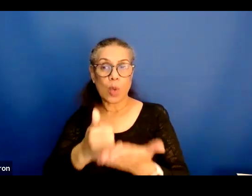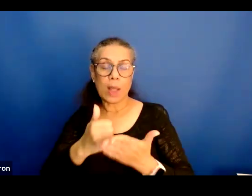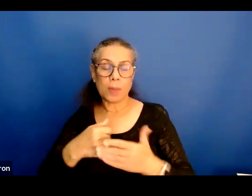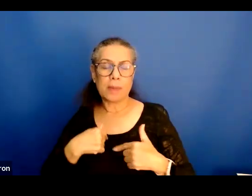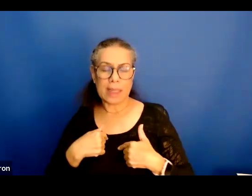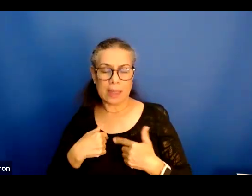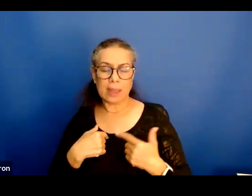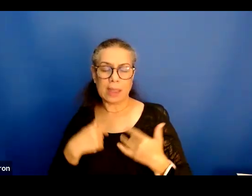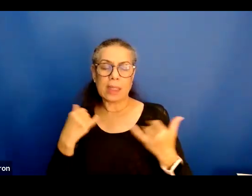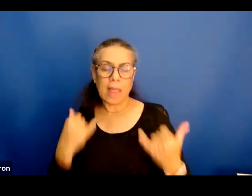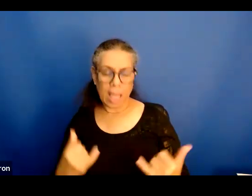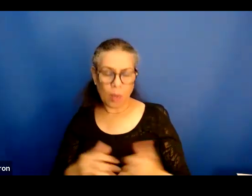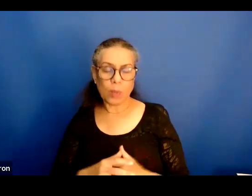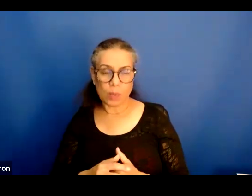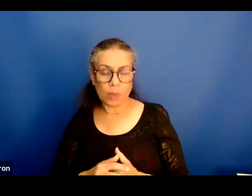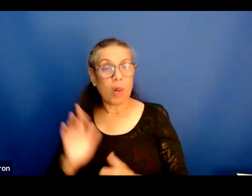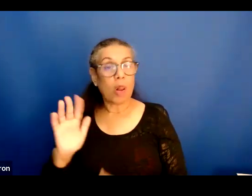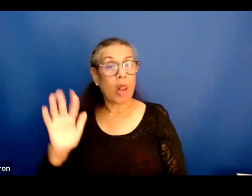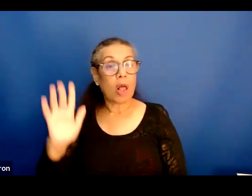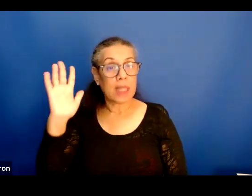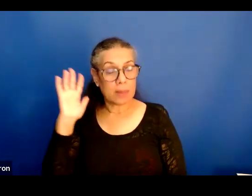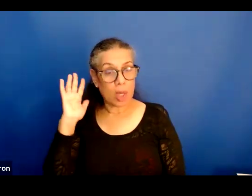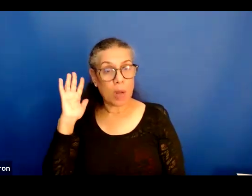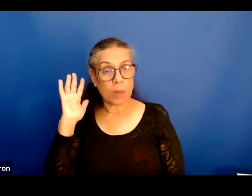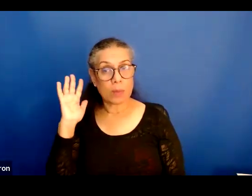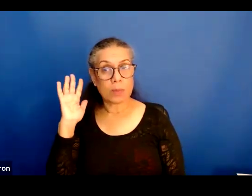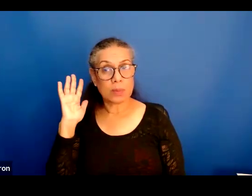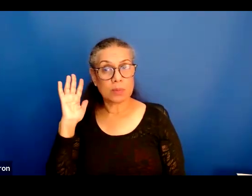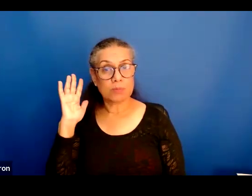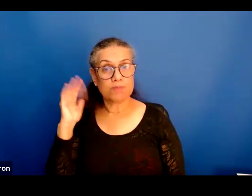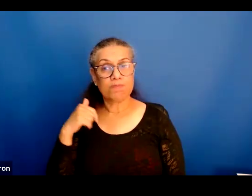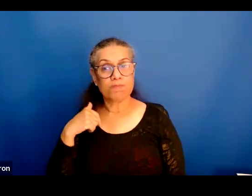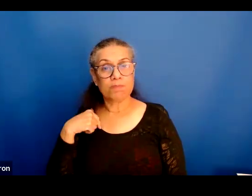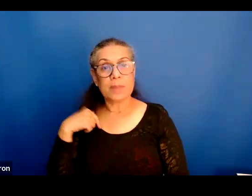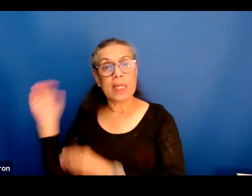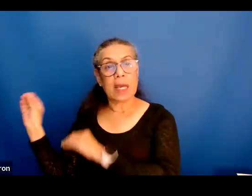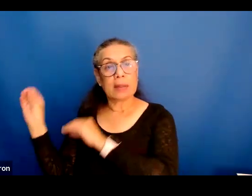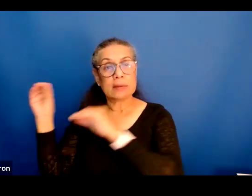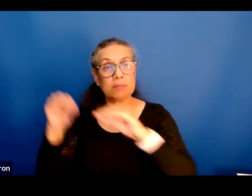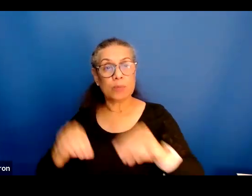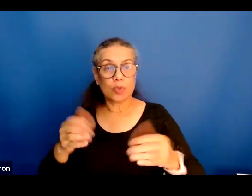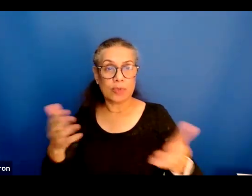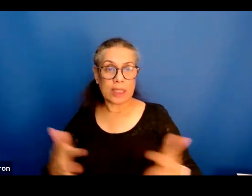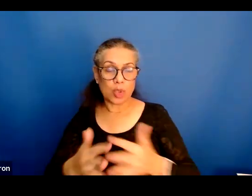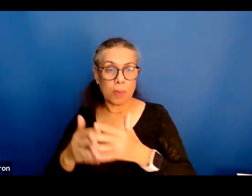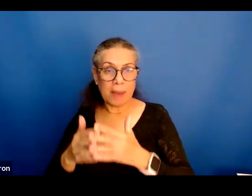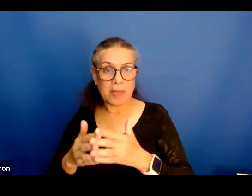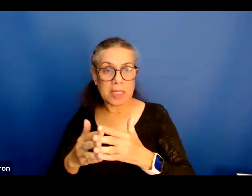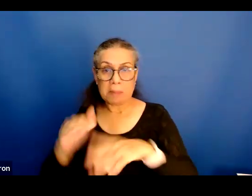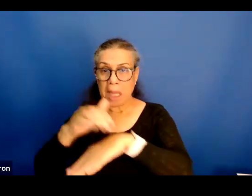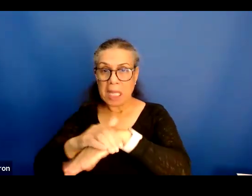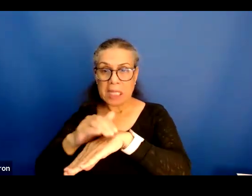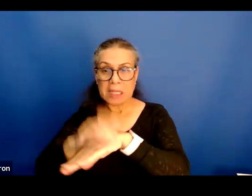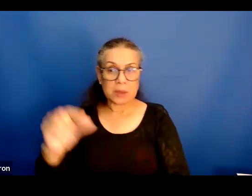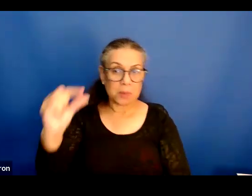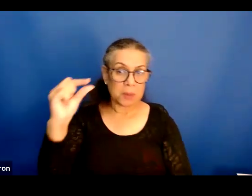am now. Long ago, I was brought to America knowing very little English. And